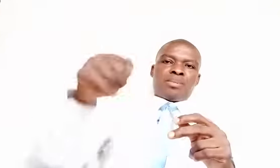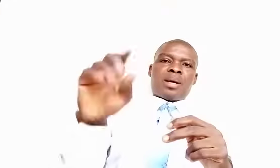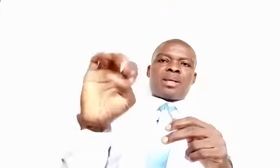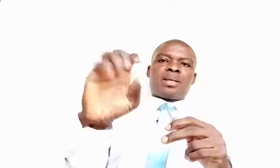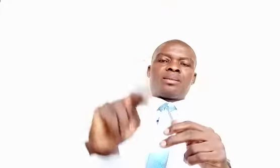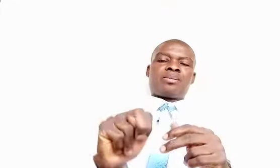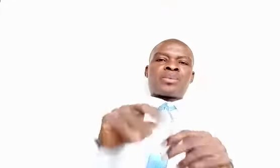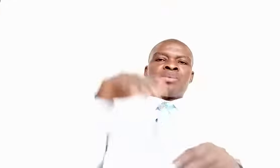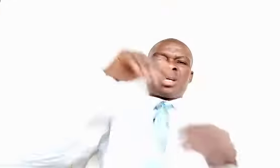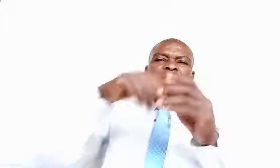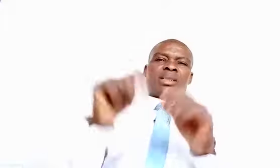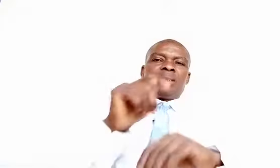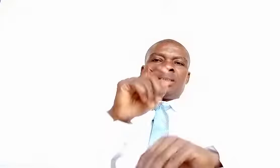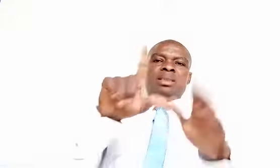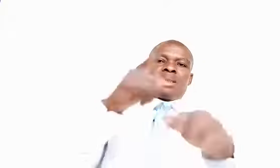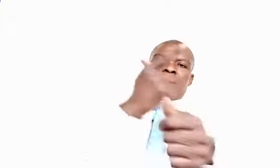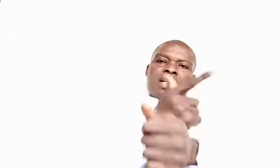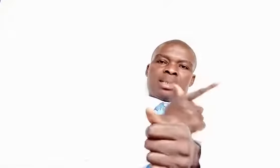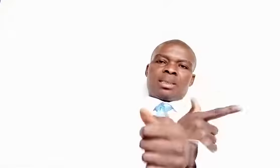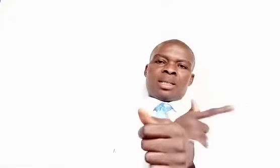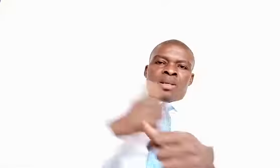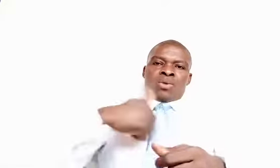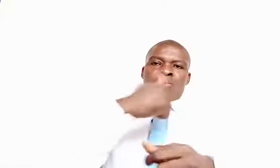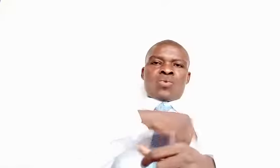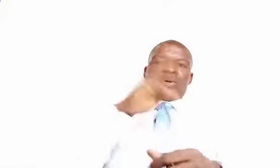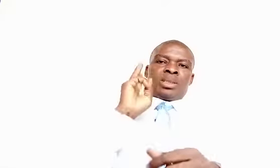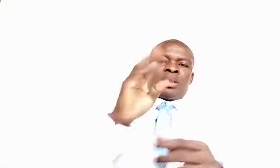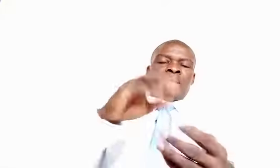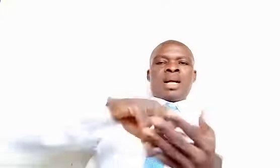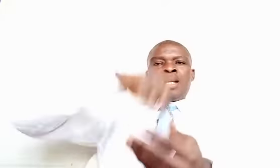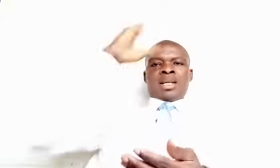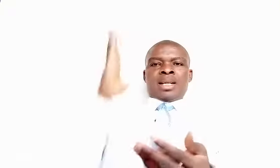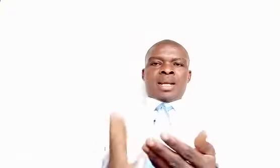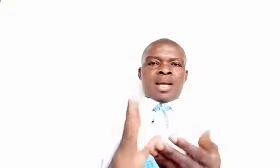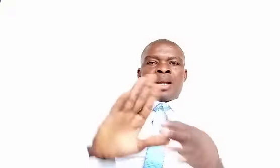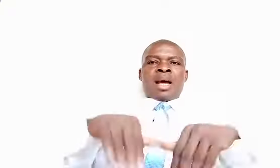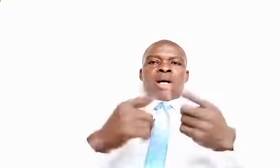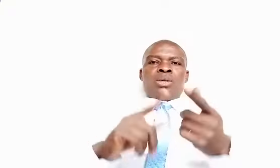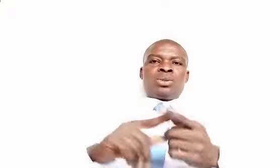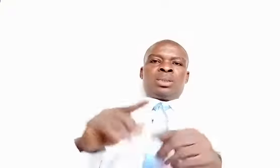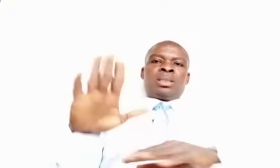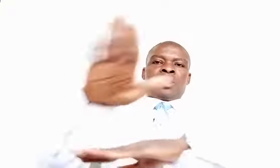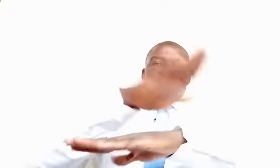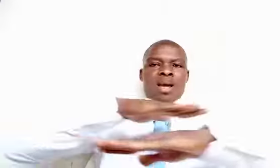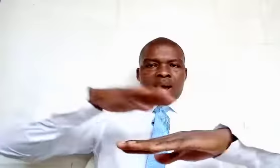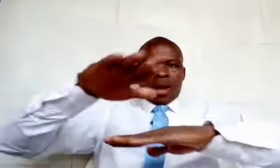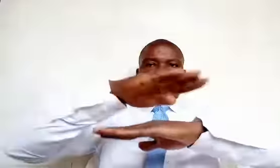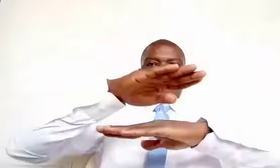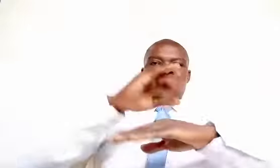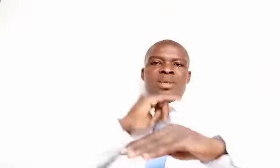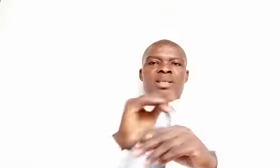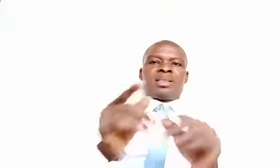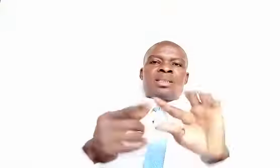In this session, we shall learn how the Earth is related to other planets.